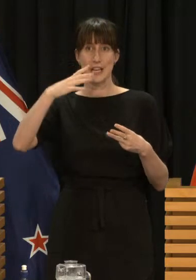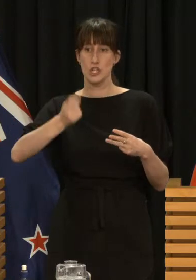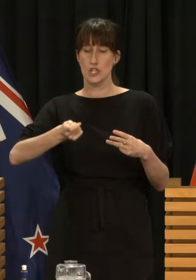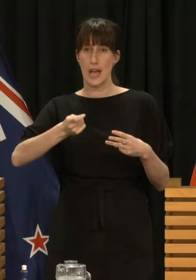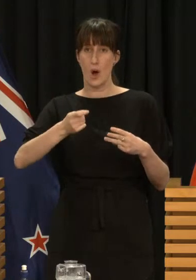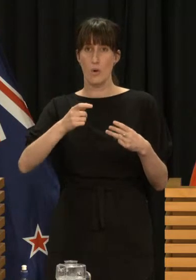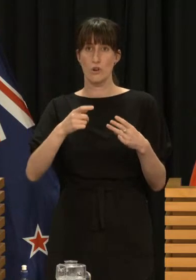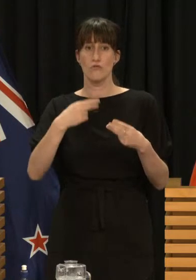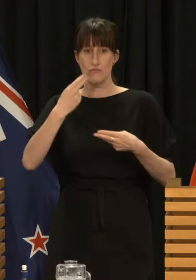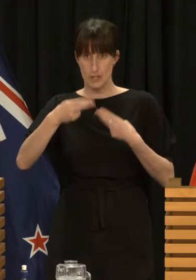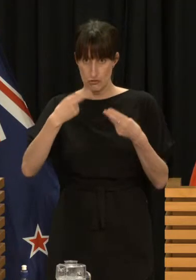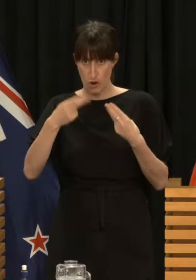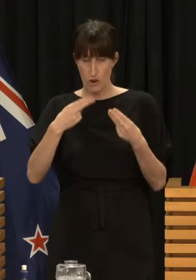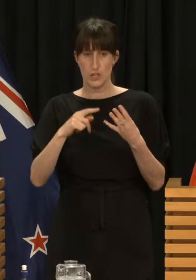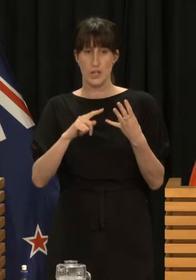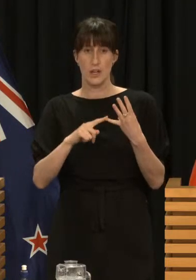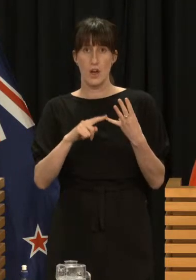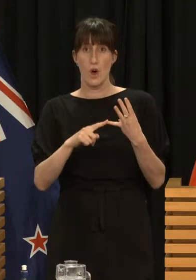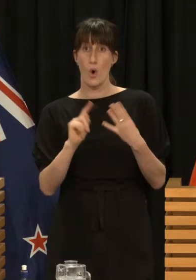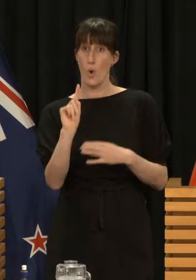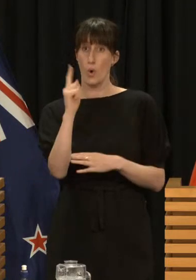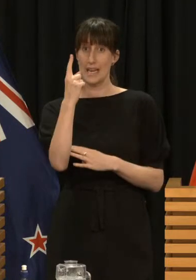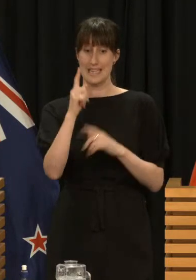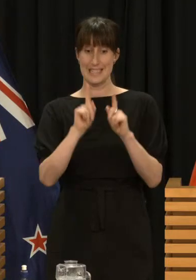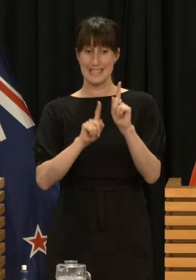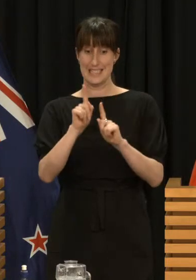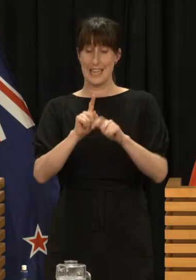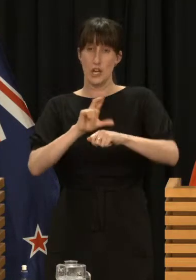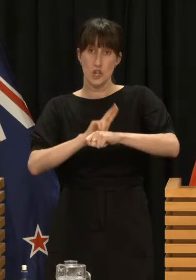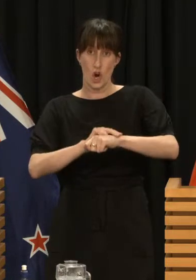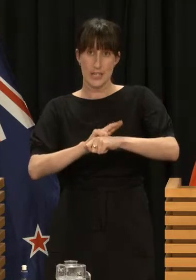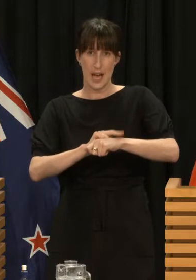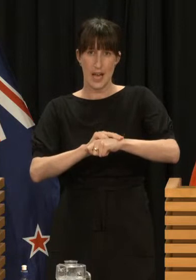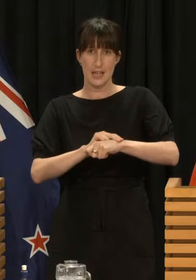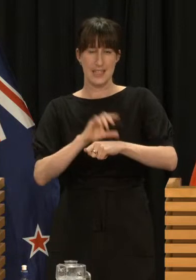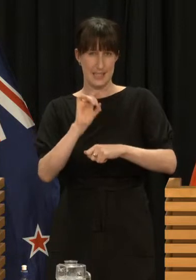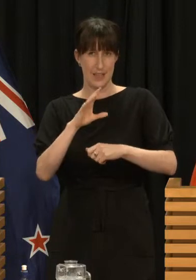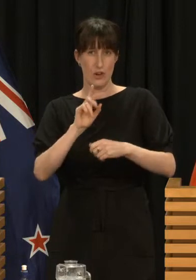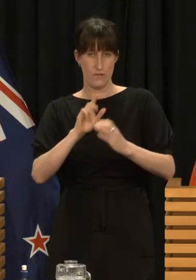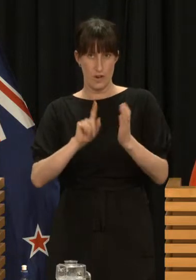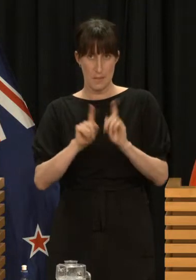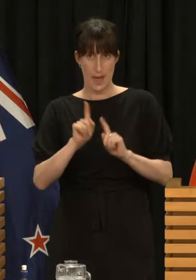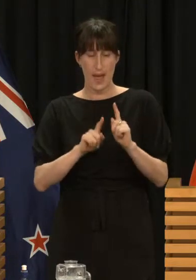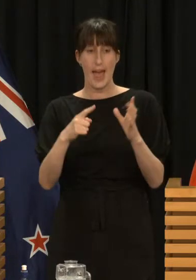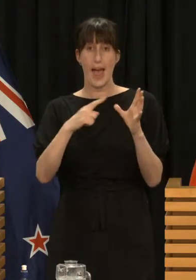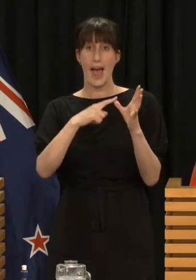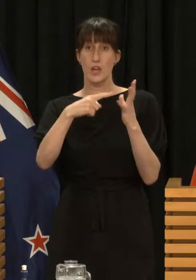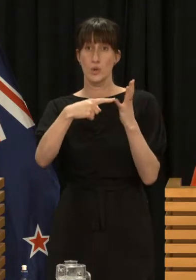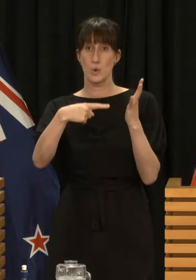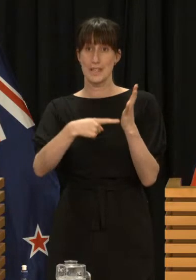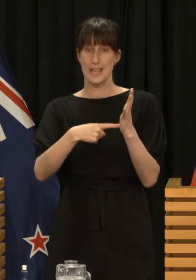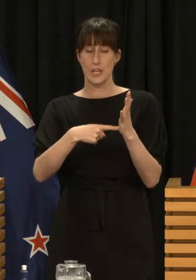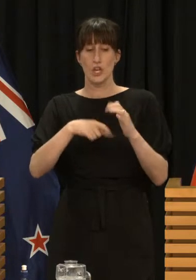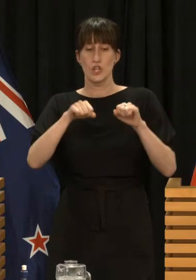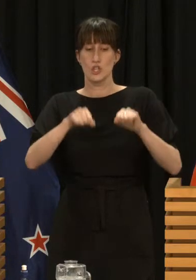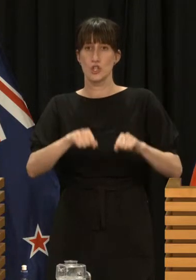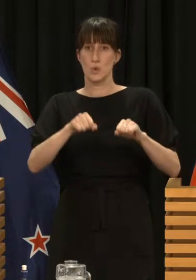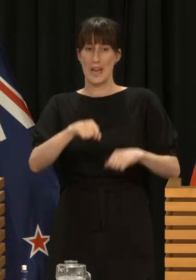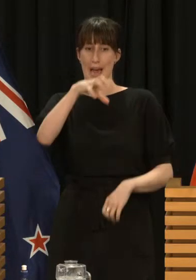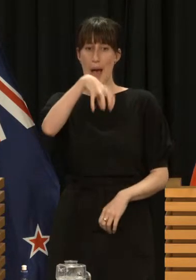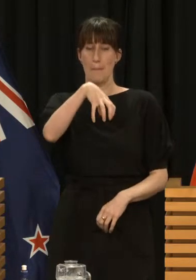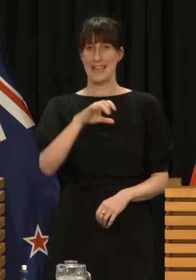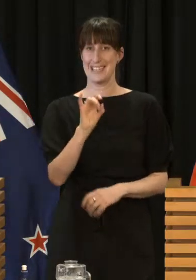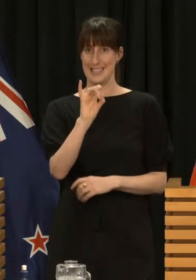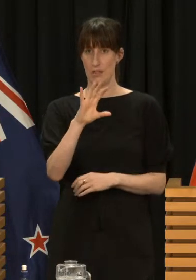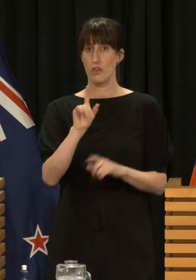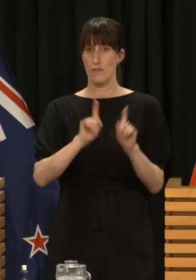on the 9th of November, Auckland City Doctors on the 10th of November, and the AUT Student Hub on the 10th of